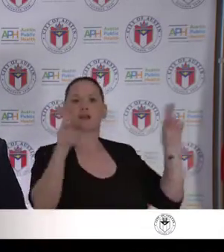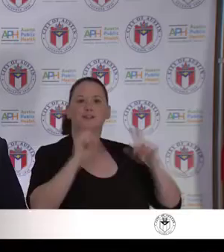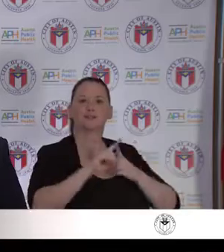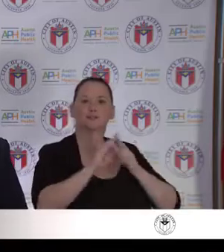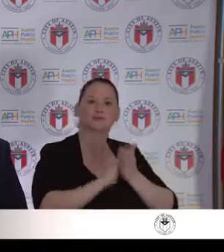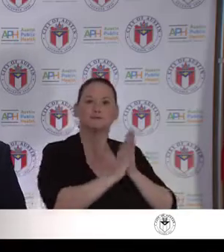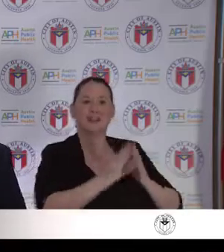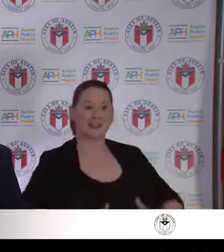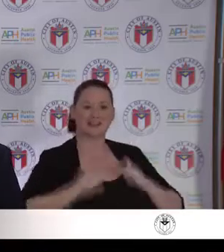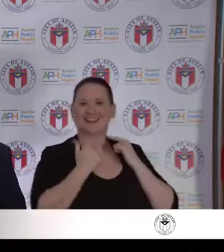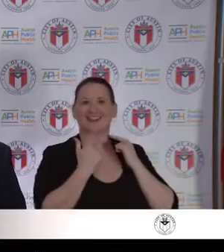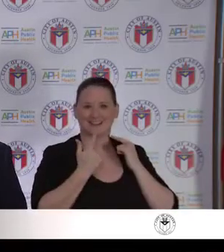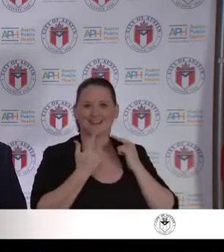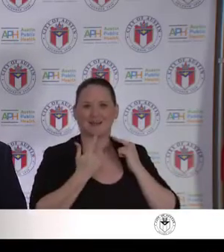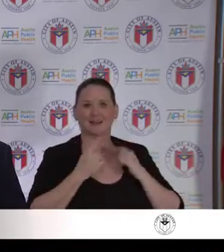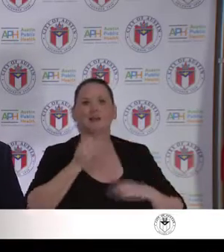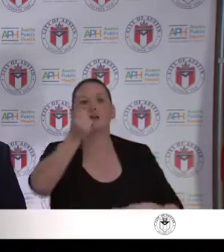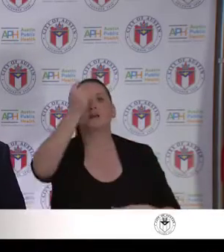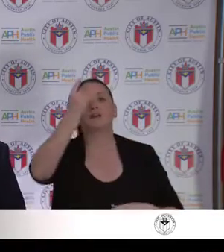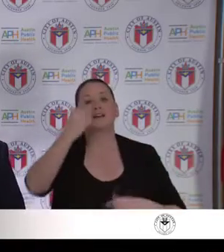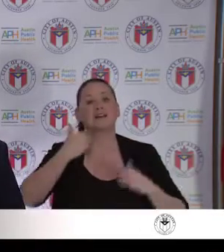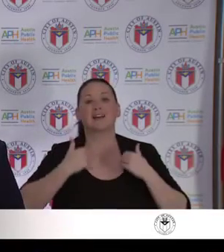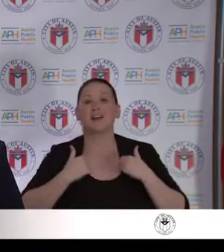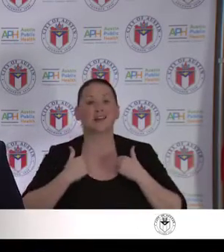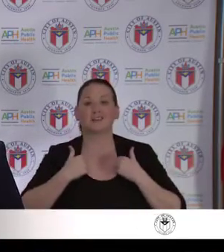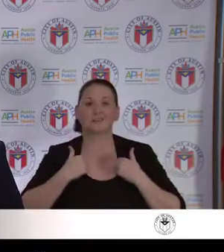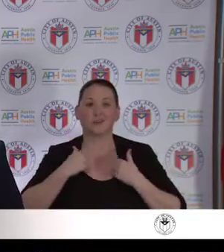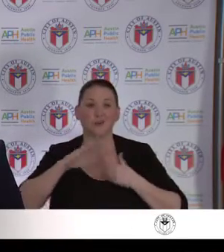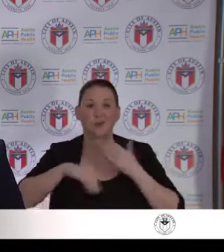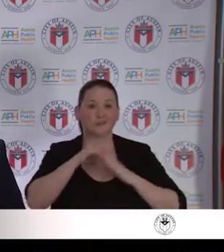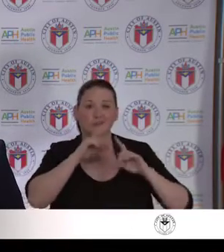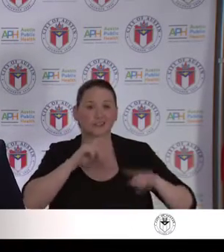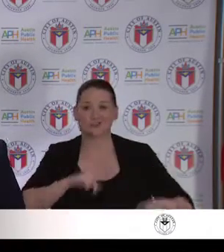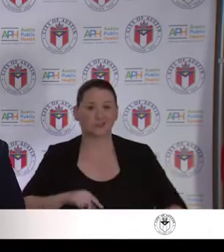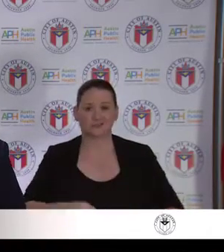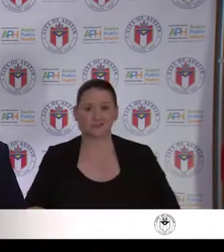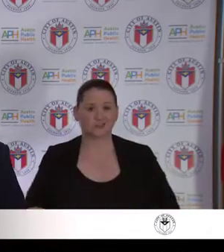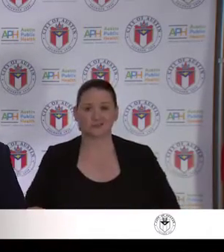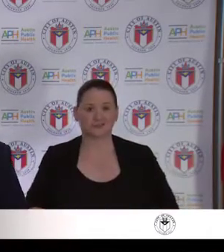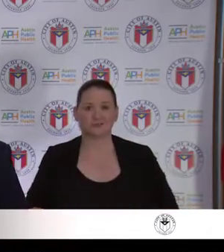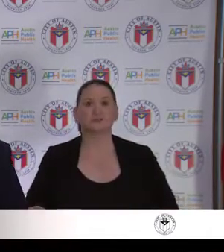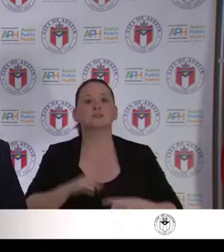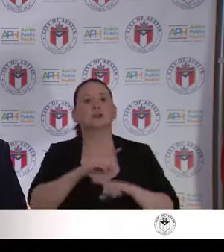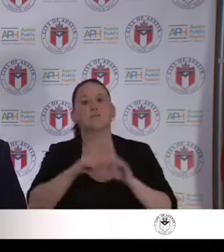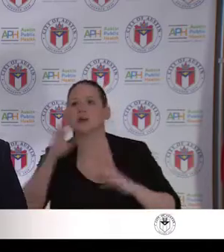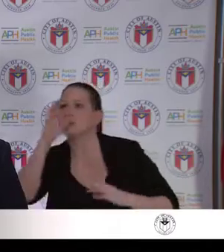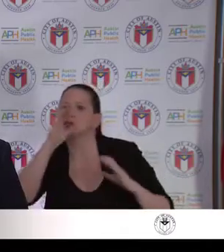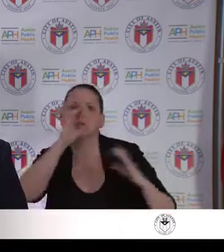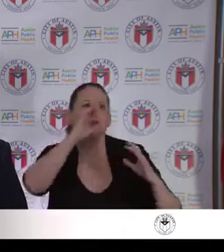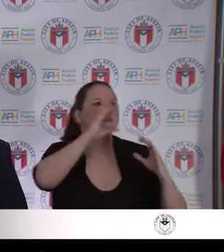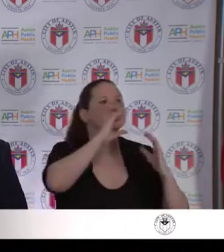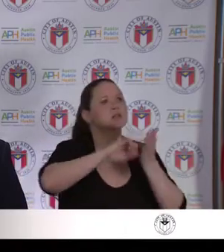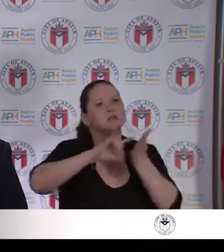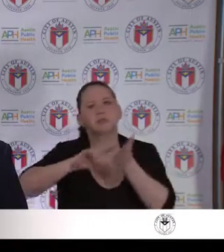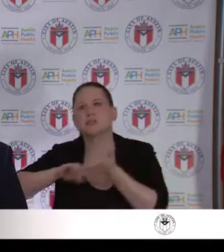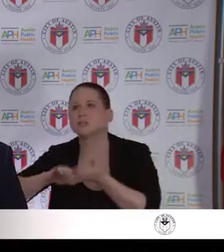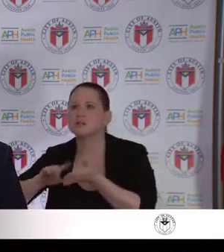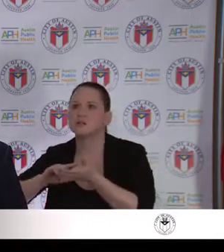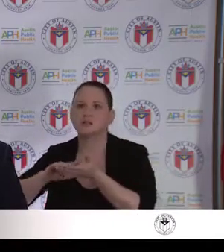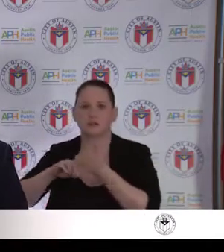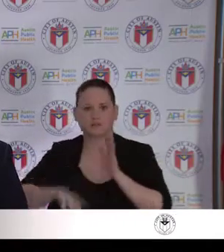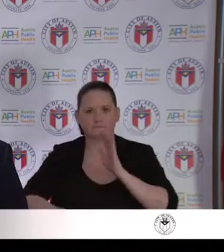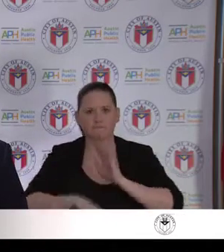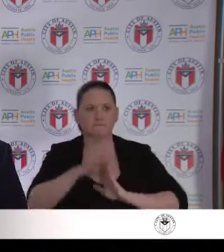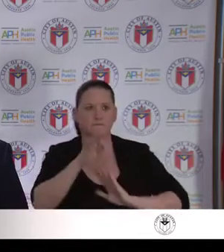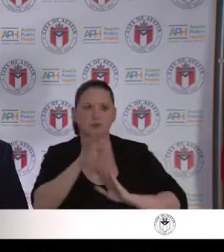life. I will say we don't have all the answers right now, but we are in search of those answers, and we will